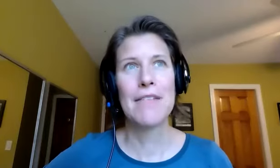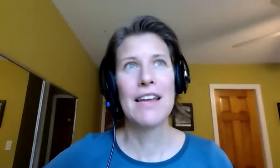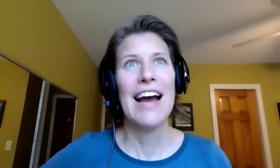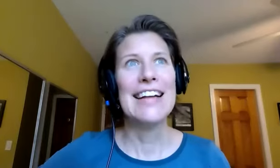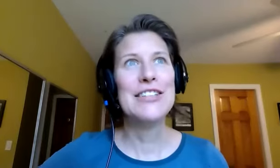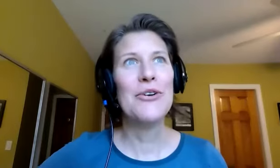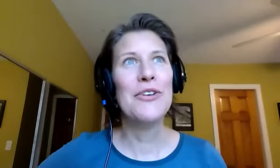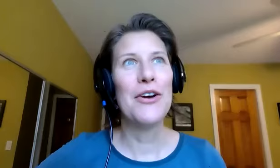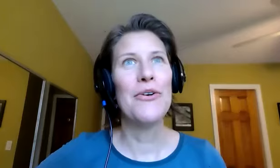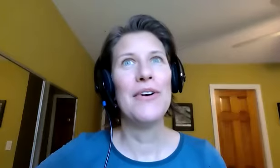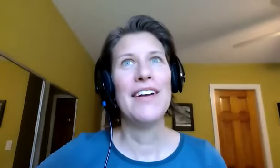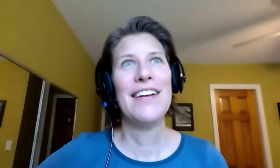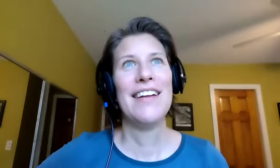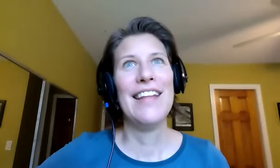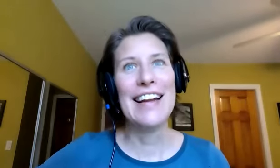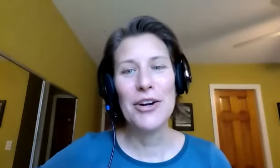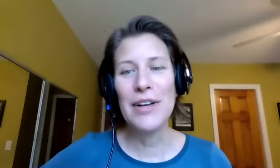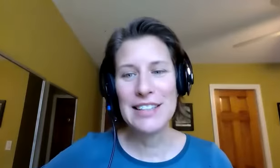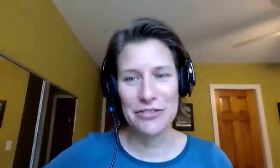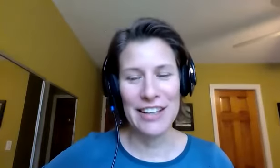I don't know that I know any different.